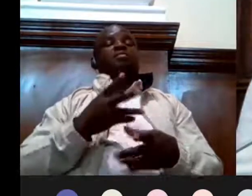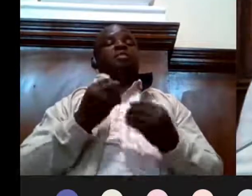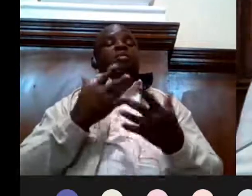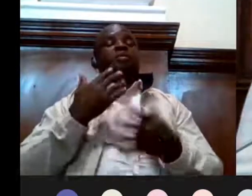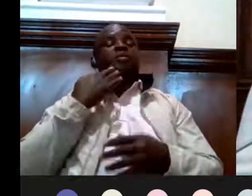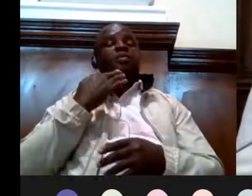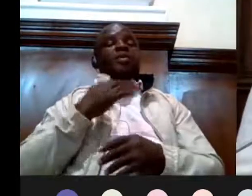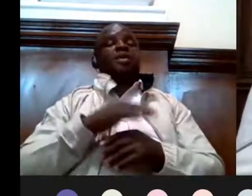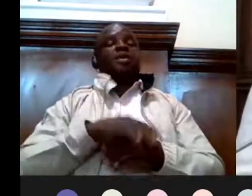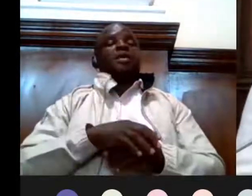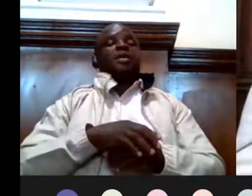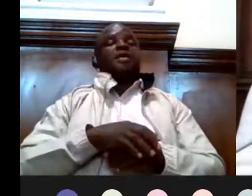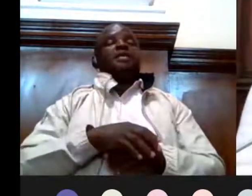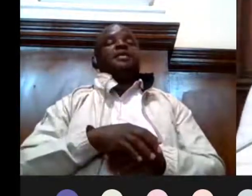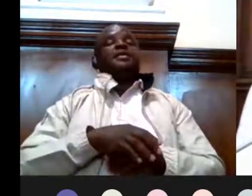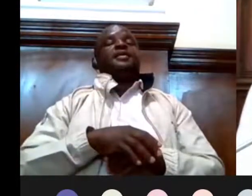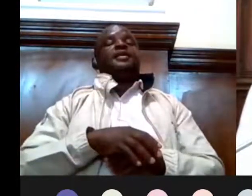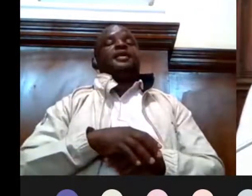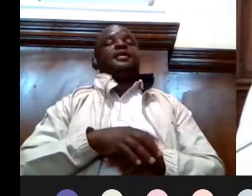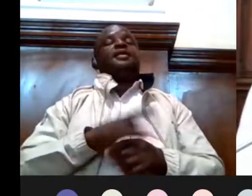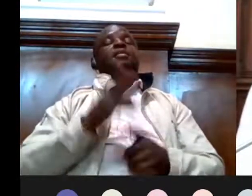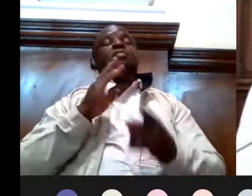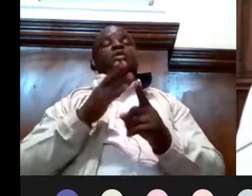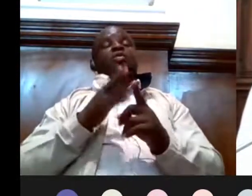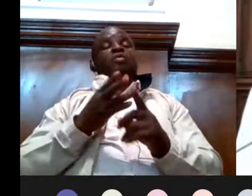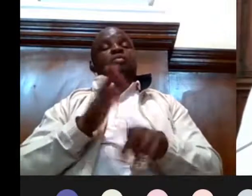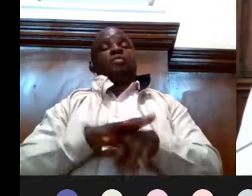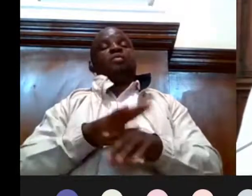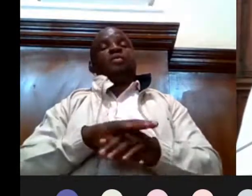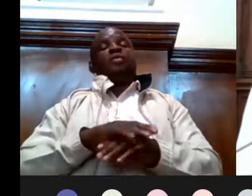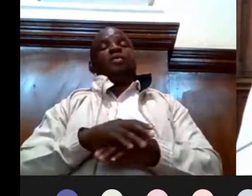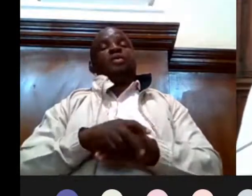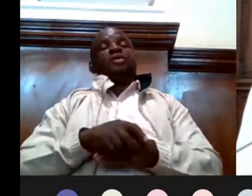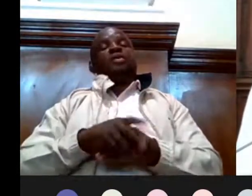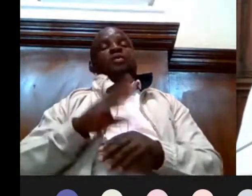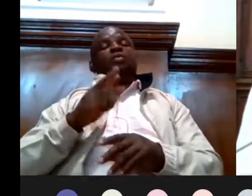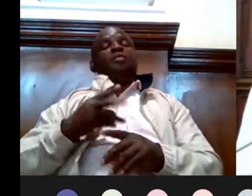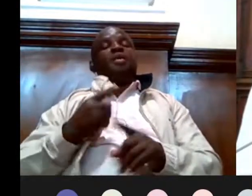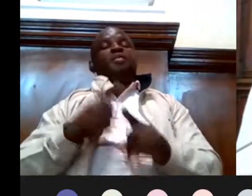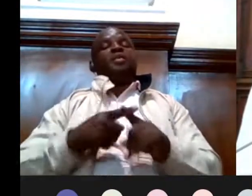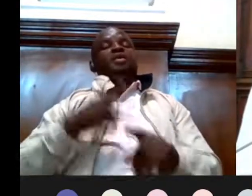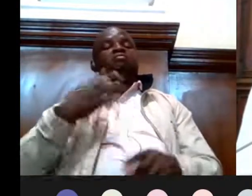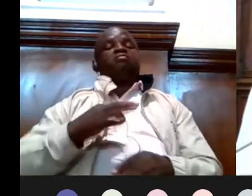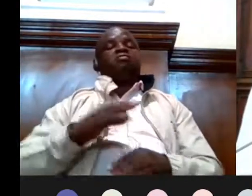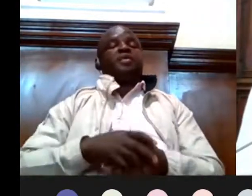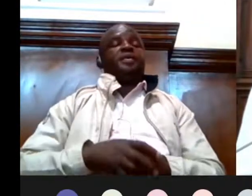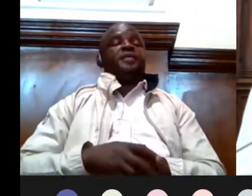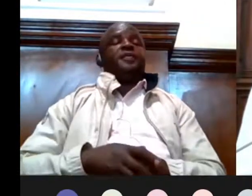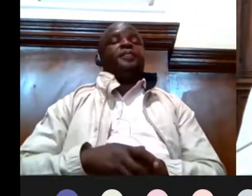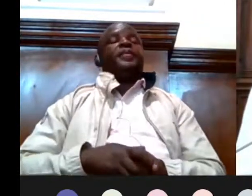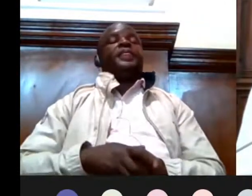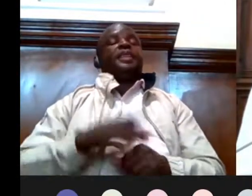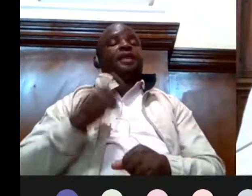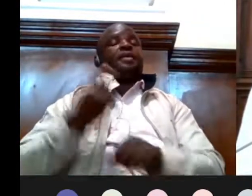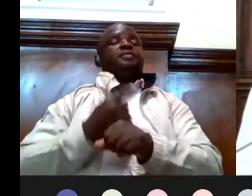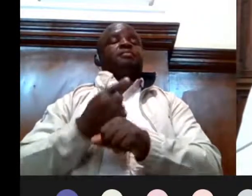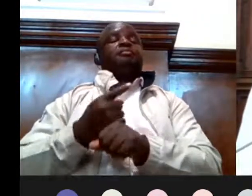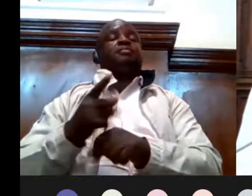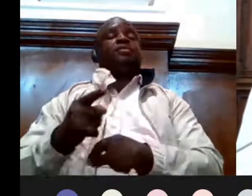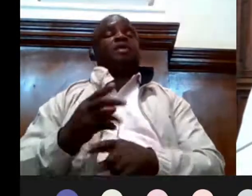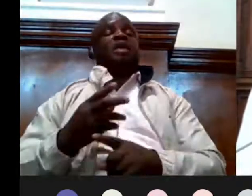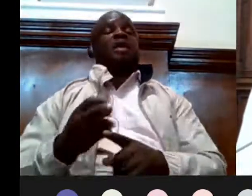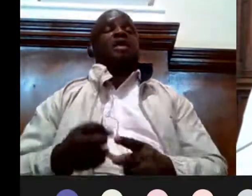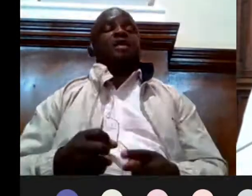the most vulnerable, particularly, Honorable Speaker, women and girls who face